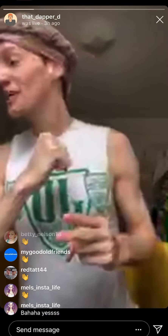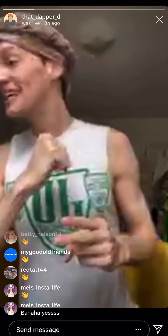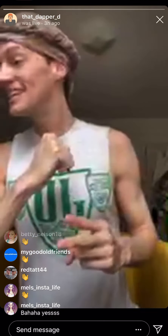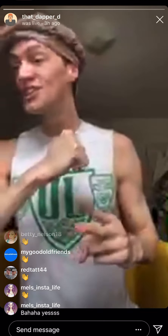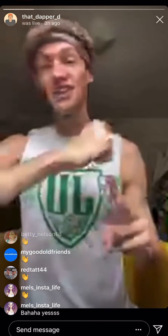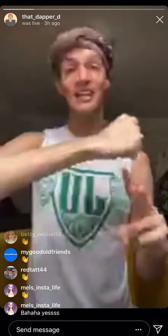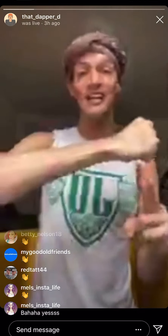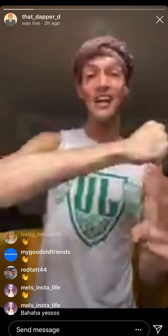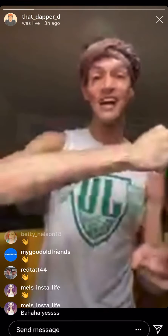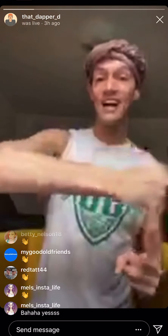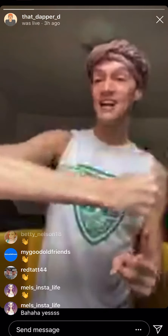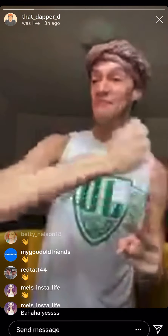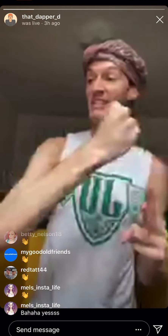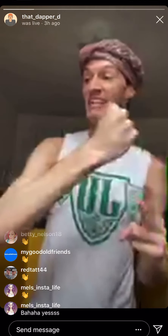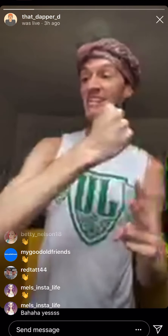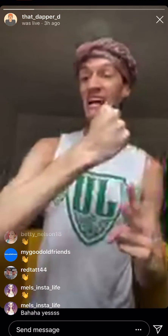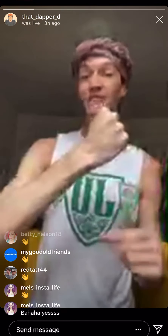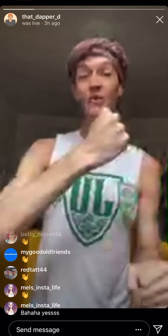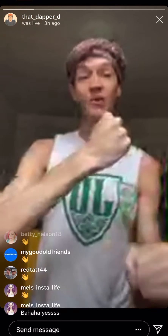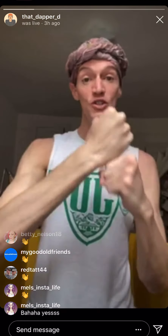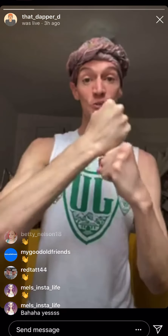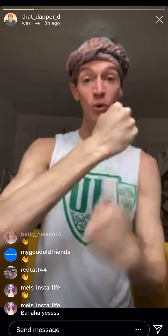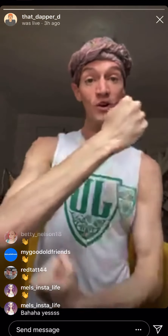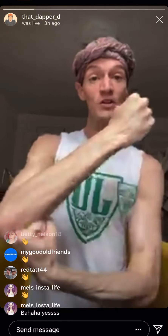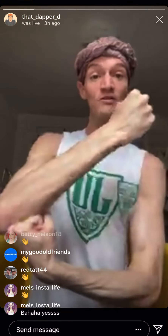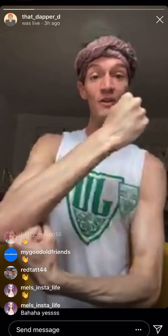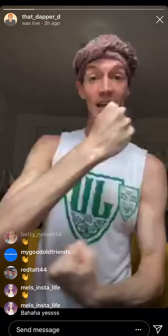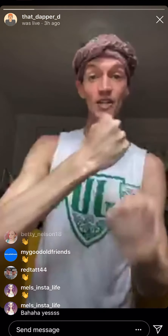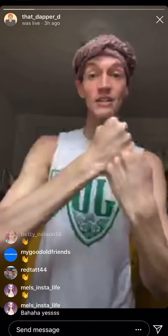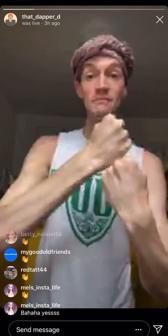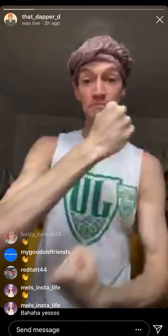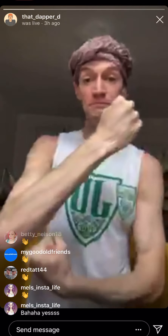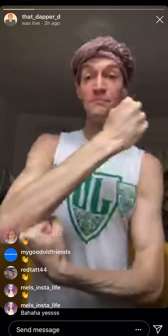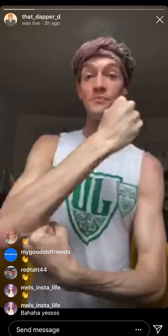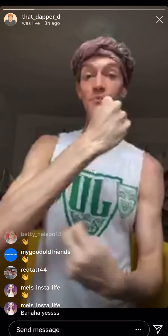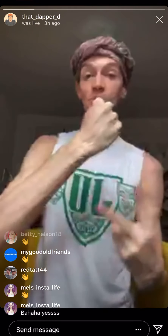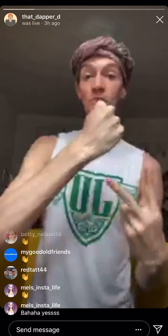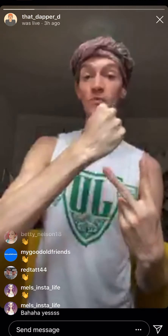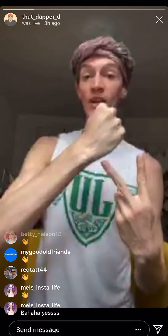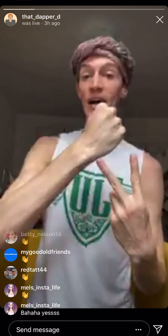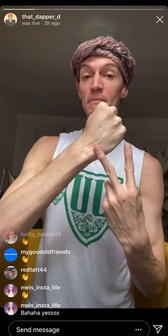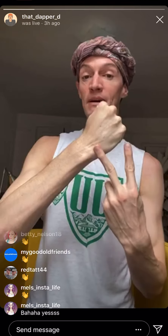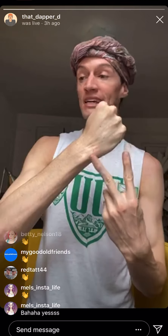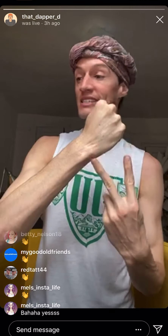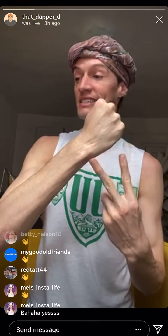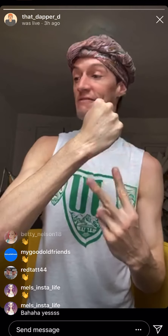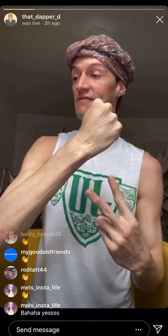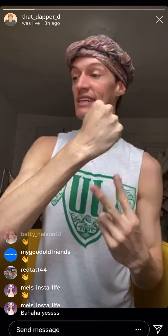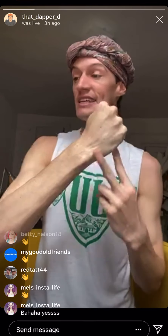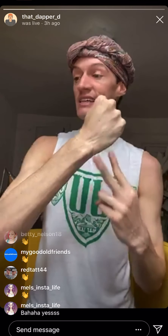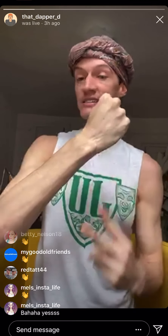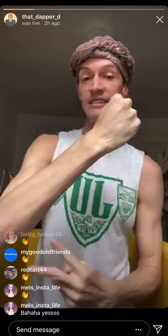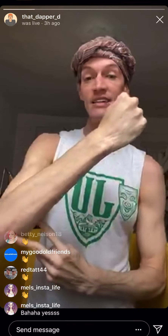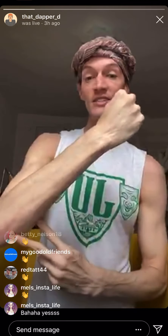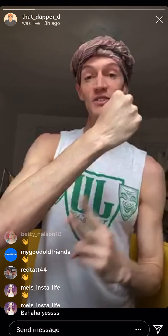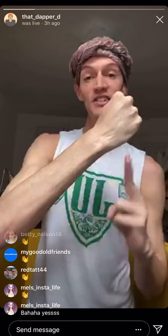um it's like the sign for support or foundation um but it's the v so it's just kind of